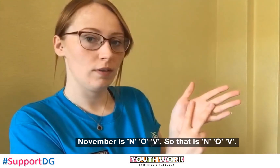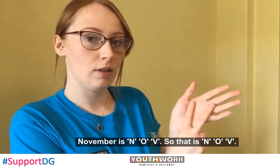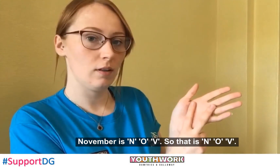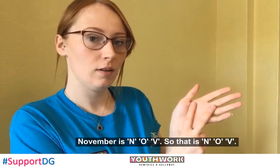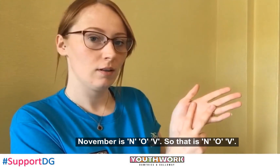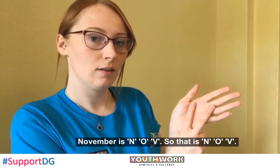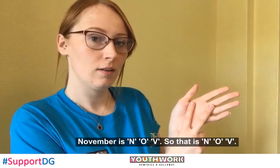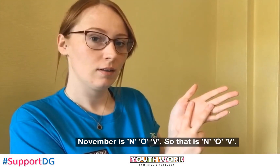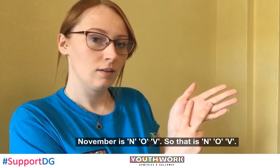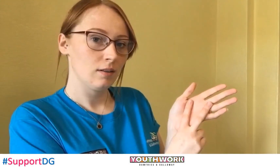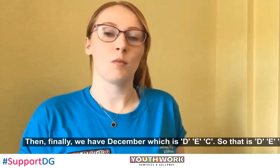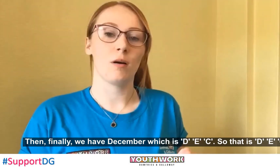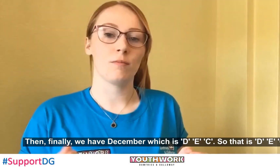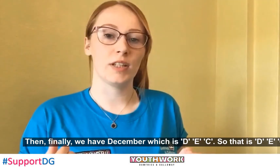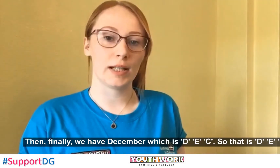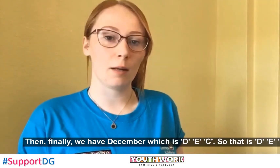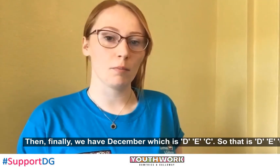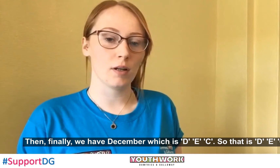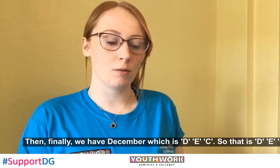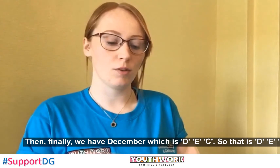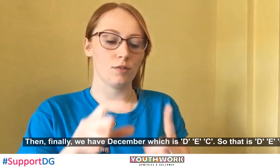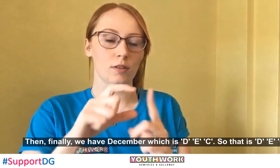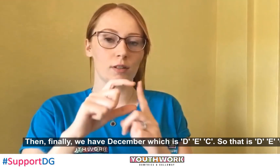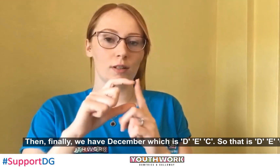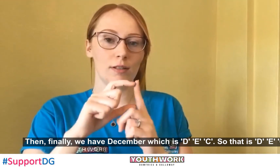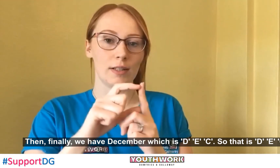O-V. Then we have December, which is